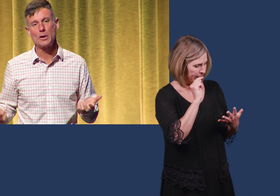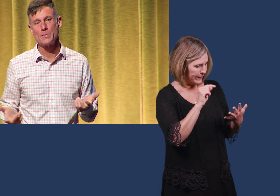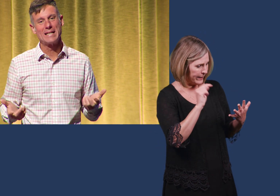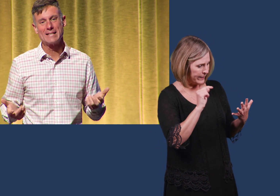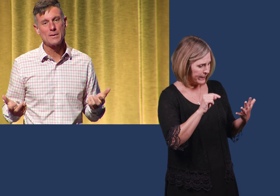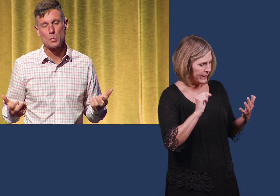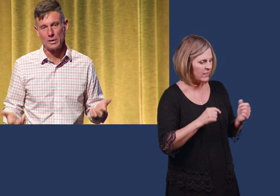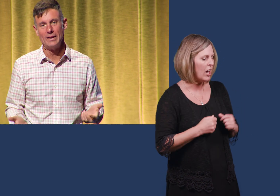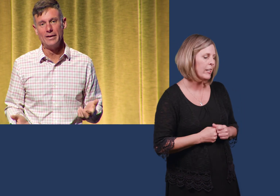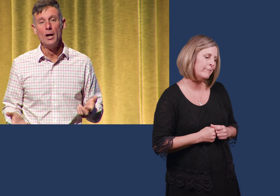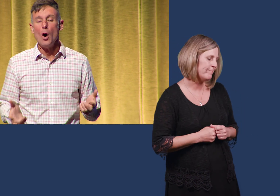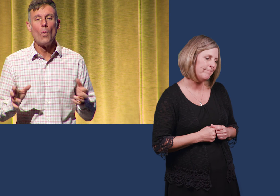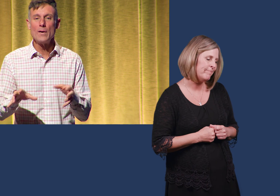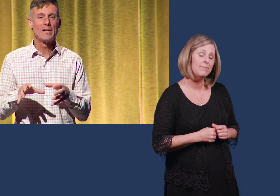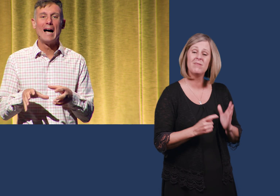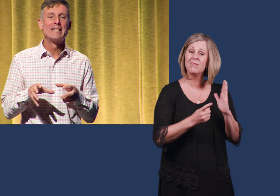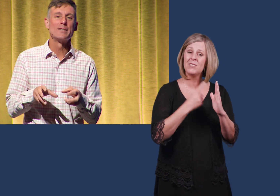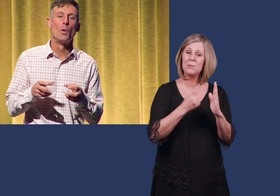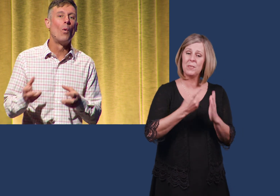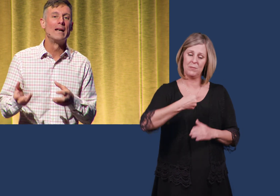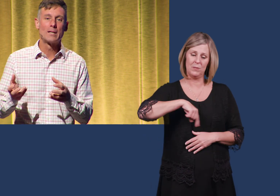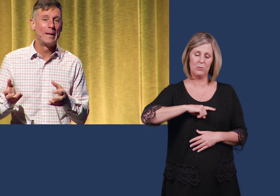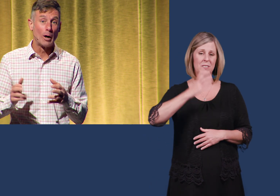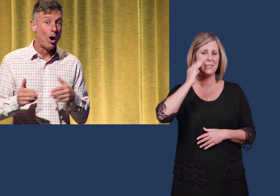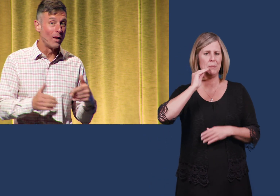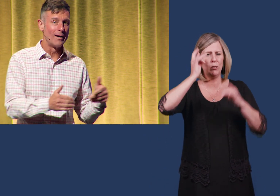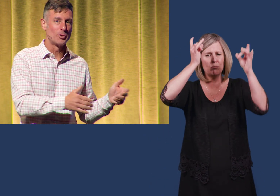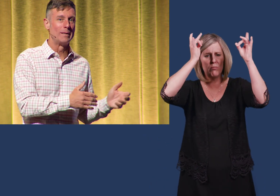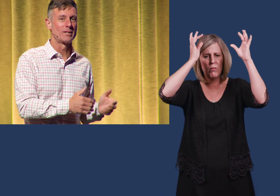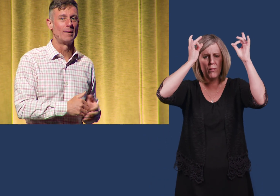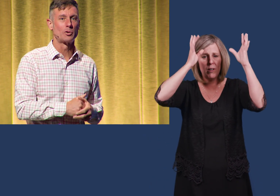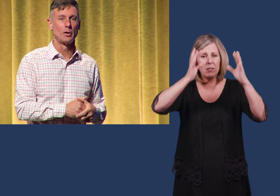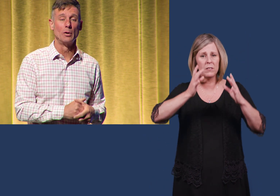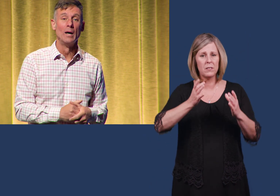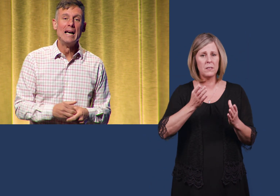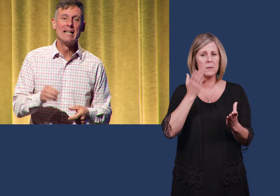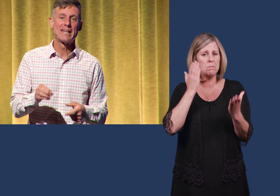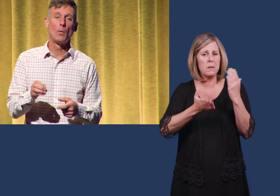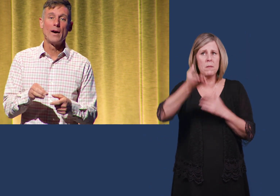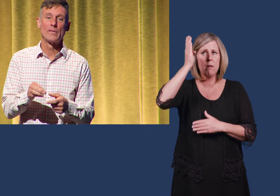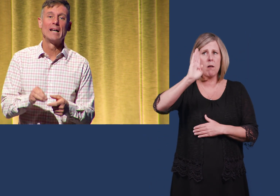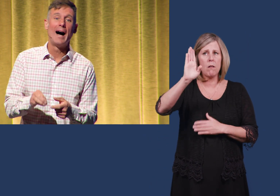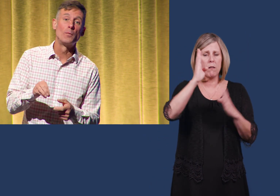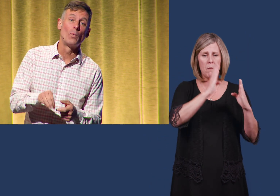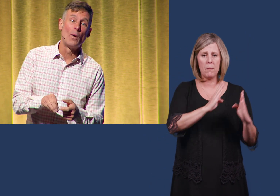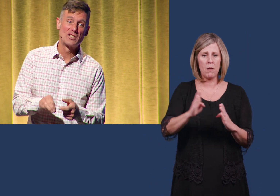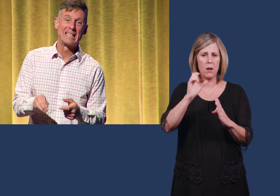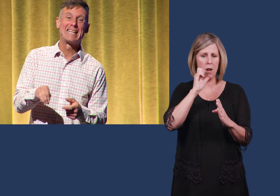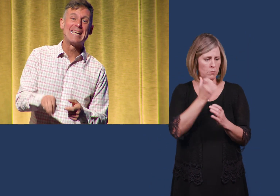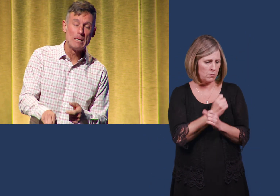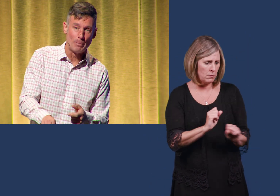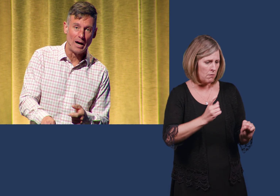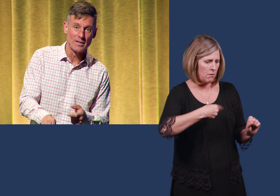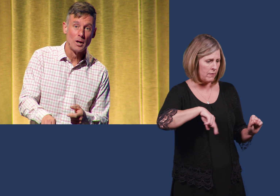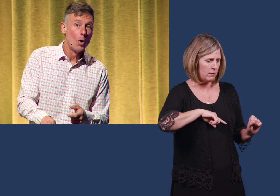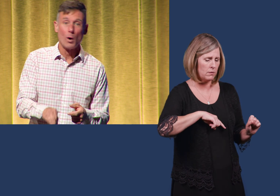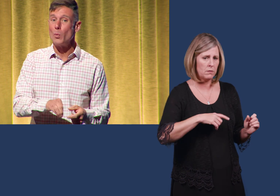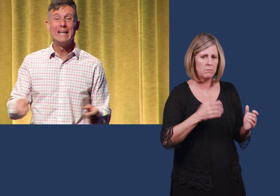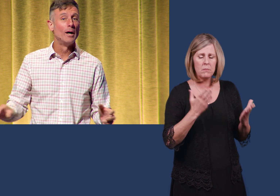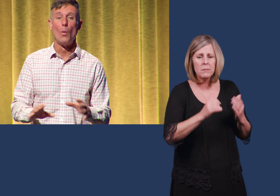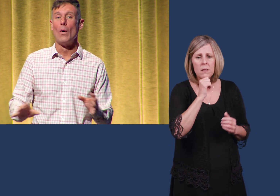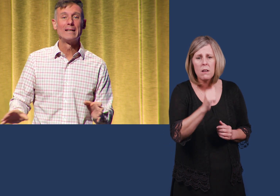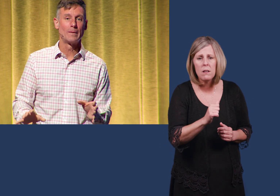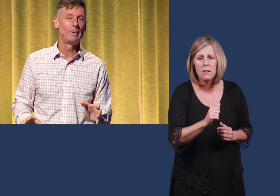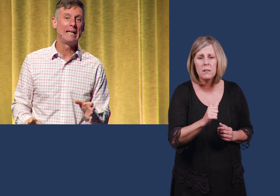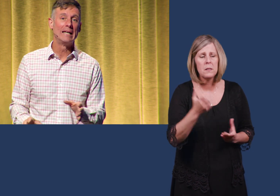difficult circumstances we're in? What if God doesn't want to make all our dreams come true? Instead, what if God wants to keep us where